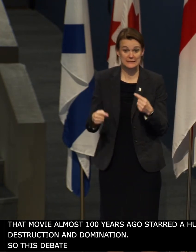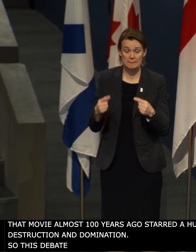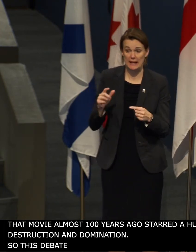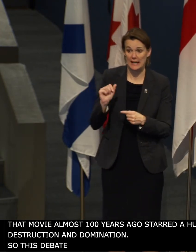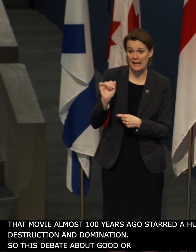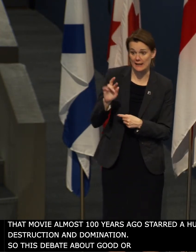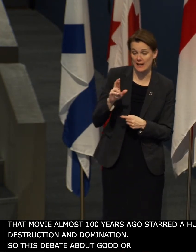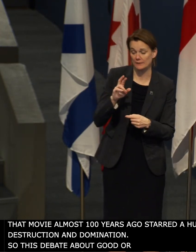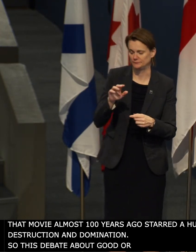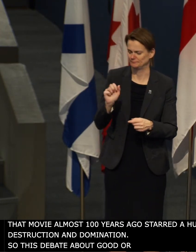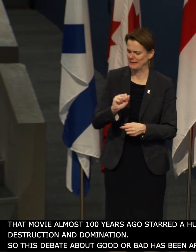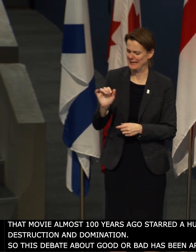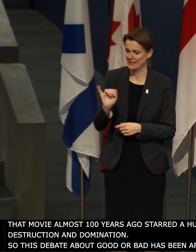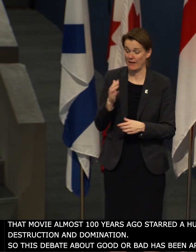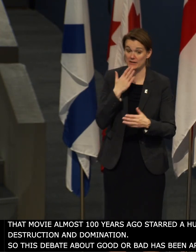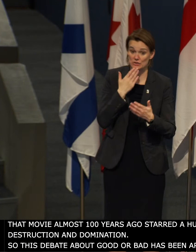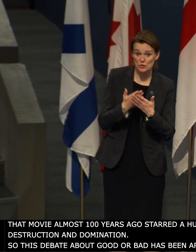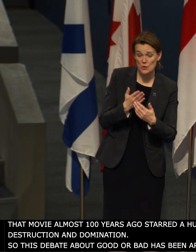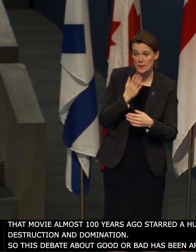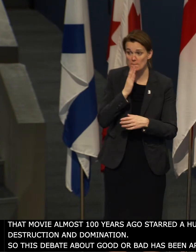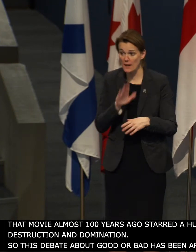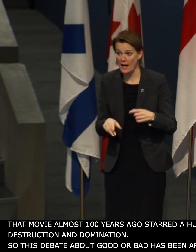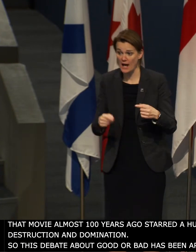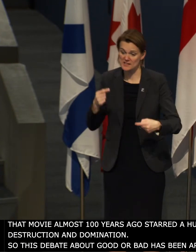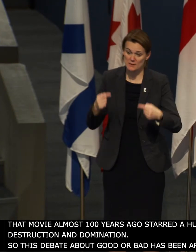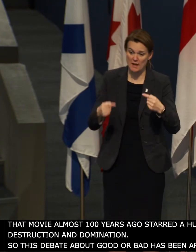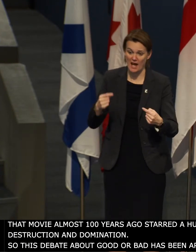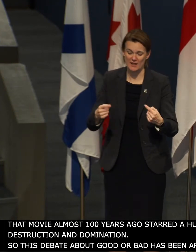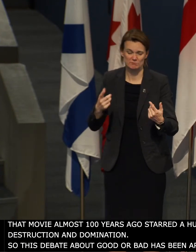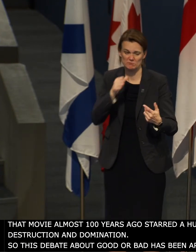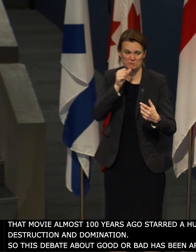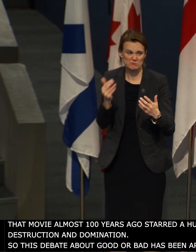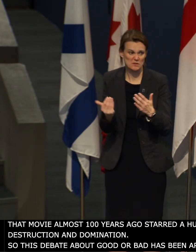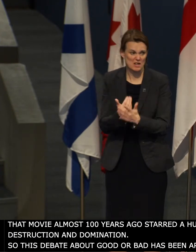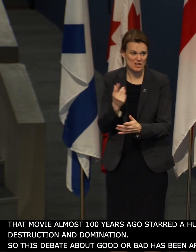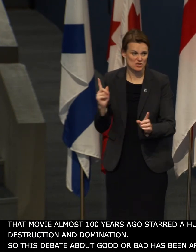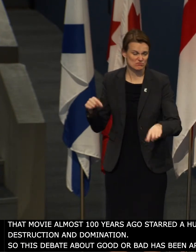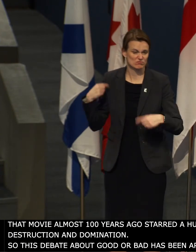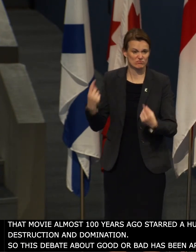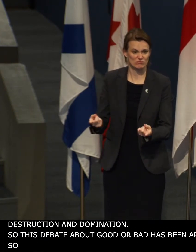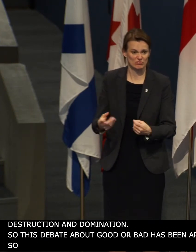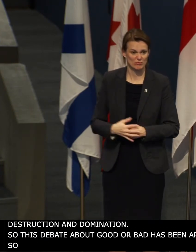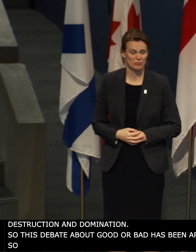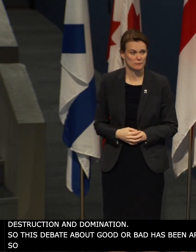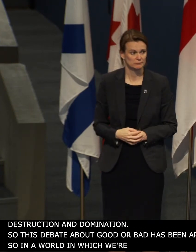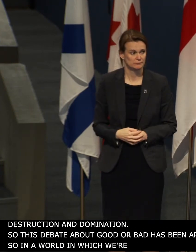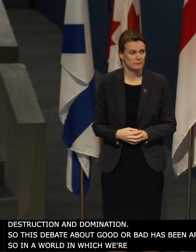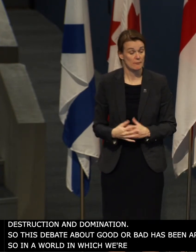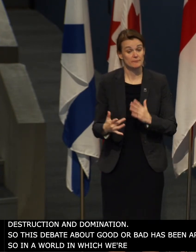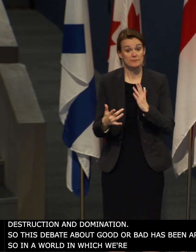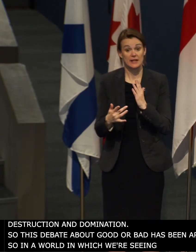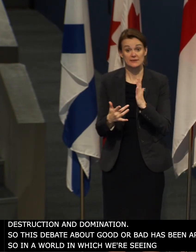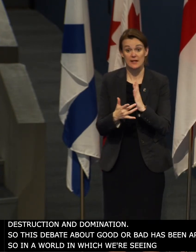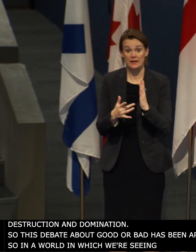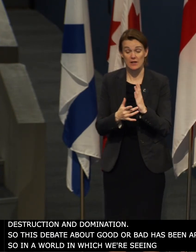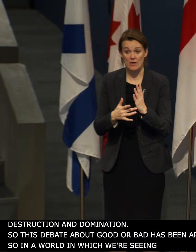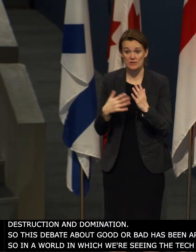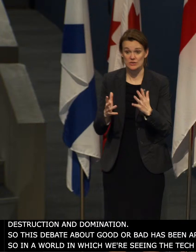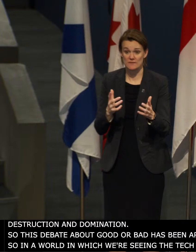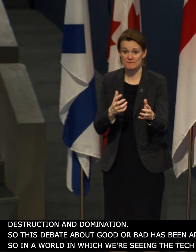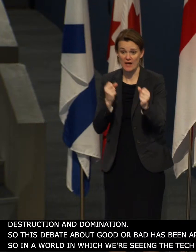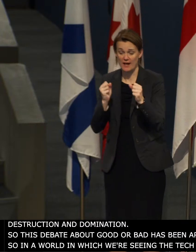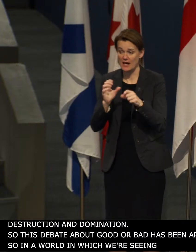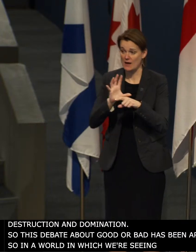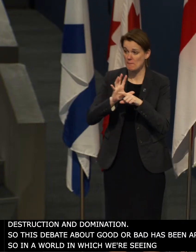has been around for a long, long time. So in a world in which we're seeing technology expanding so